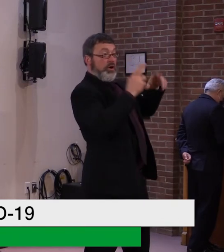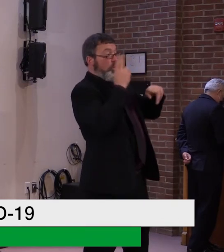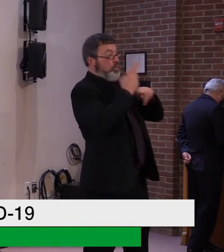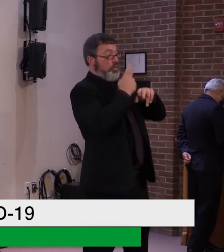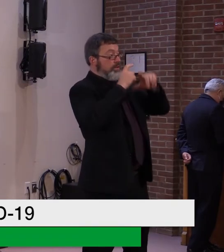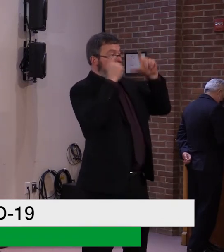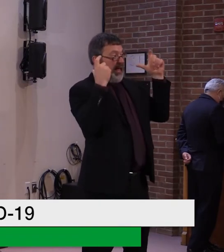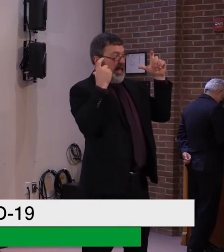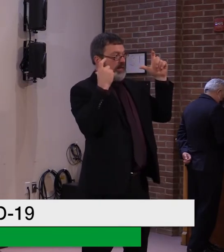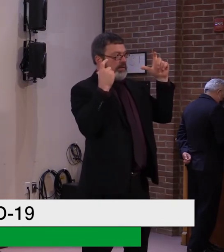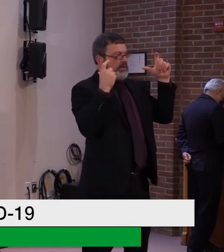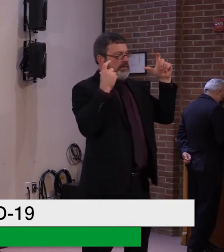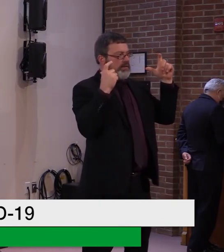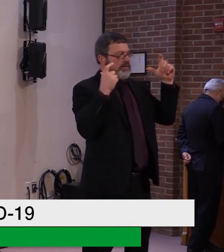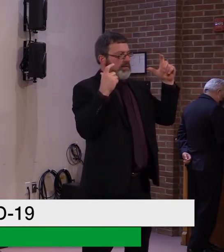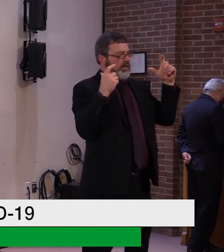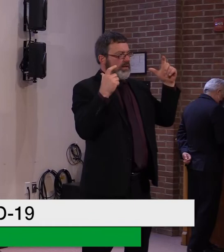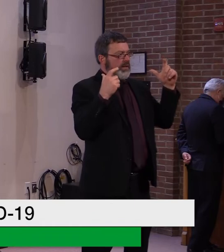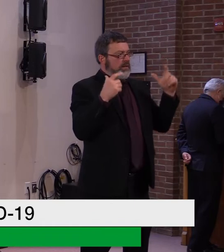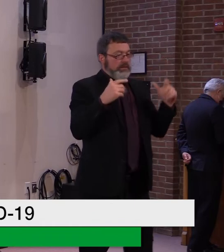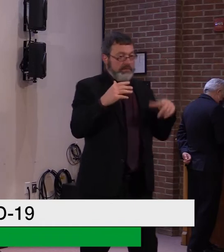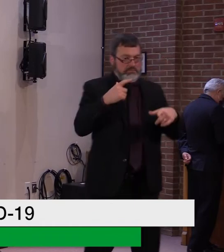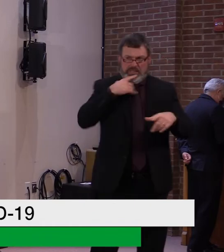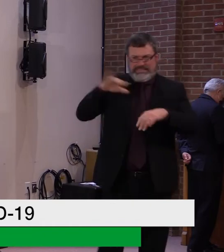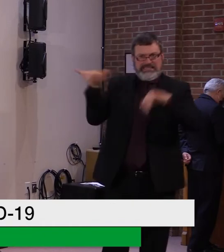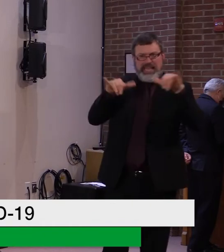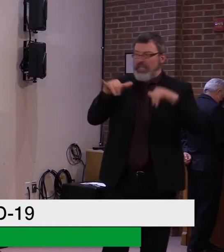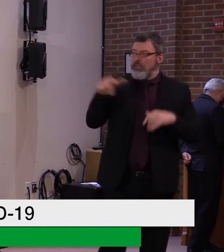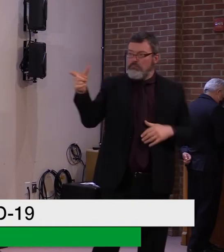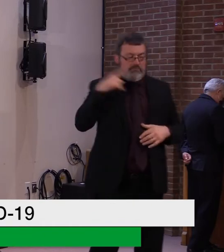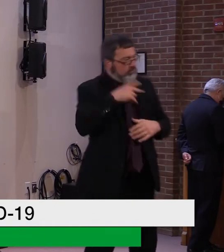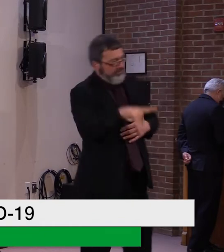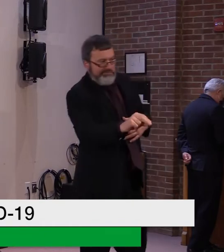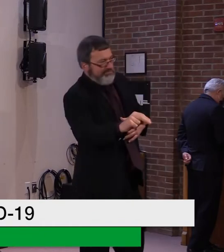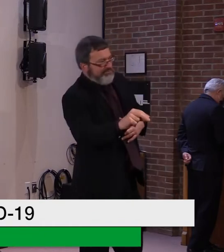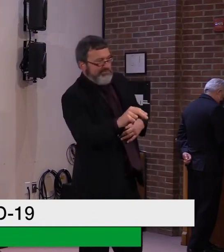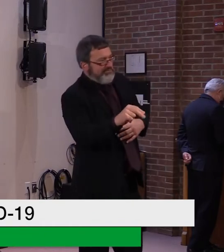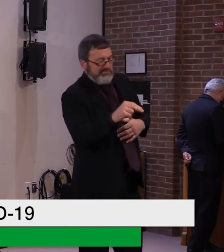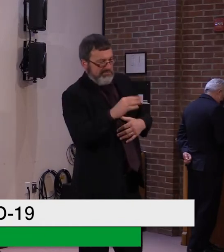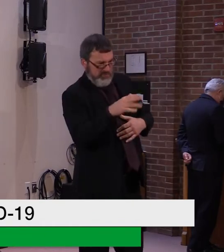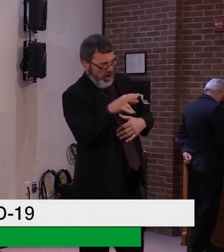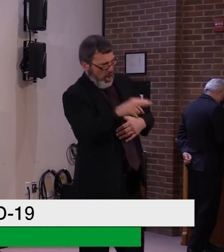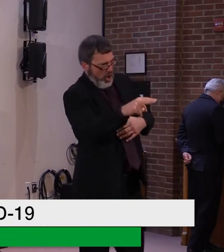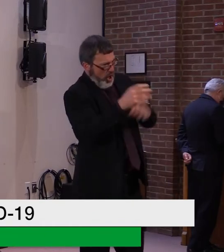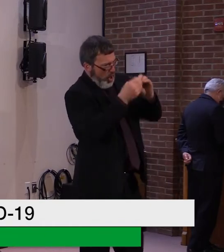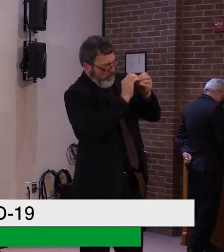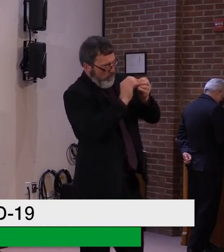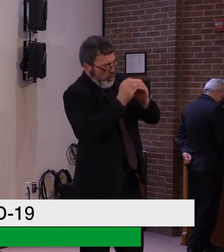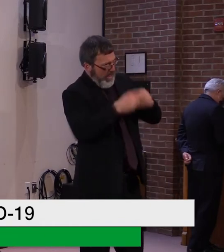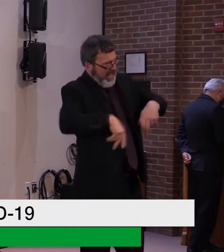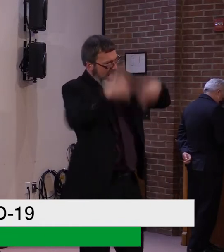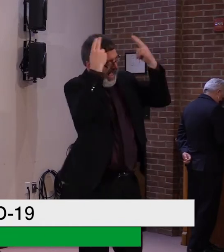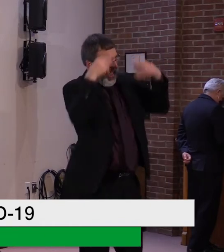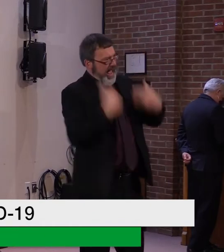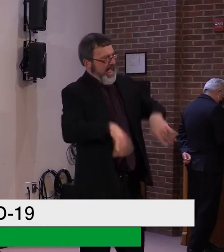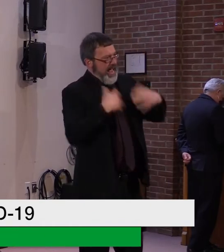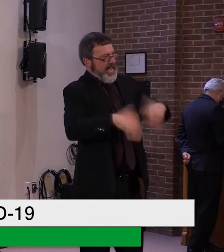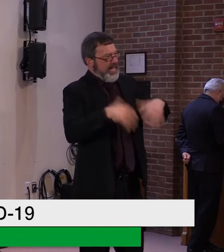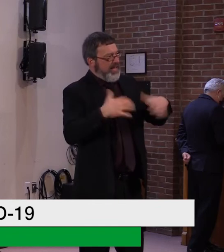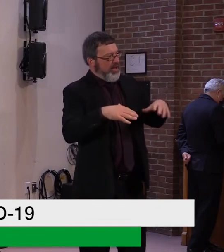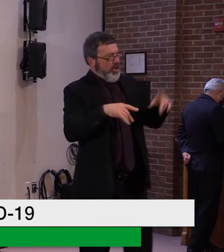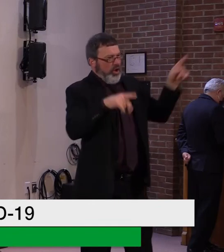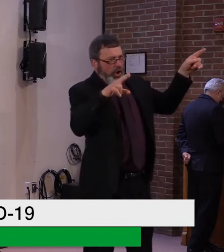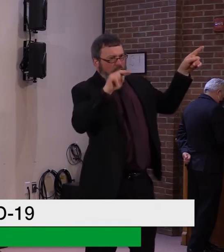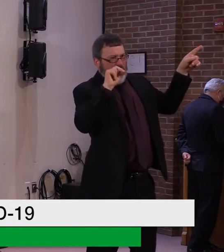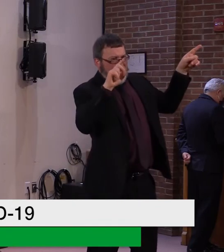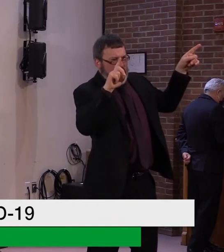almost identical well i i would disagree uh steve i mean if you take a look at south dakota and north dakota versus vermont i'm not